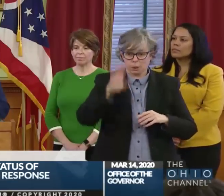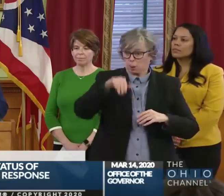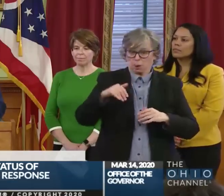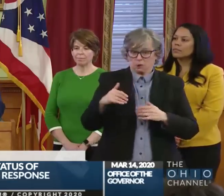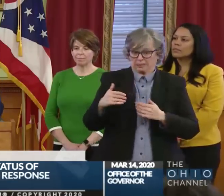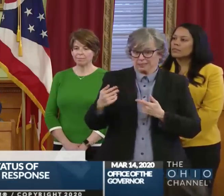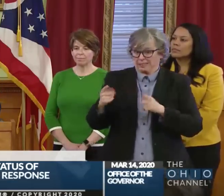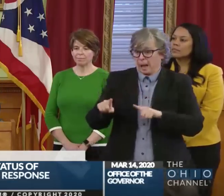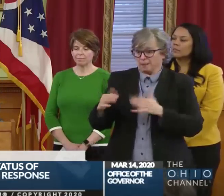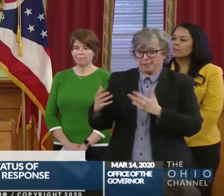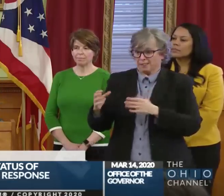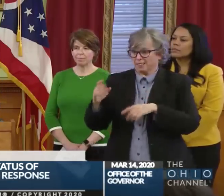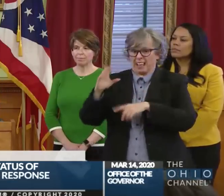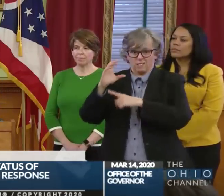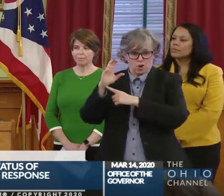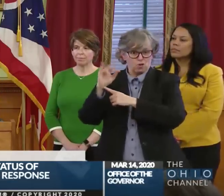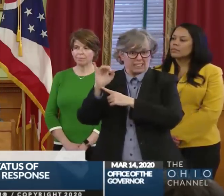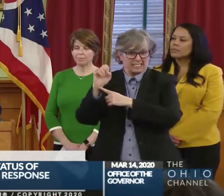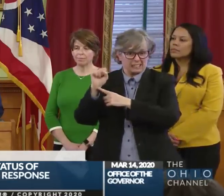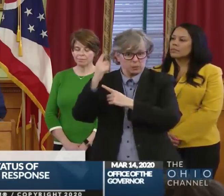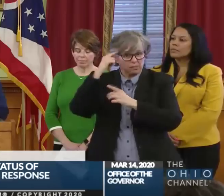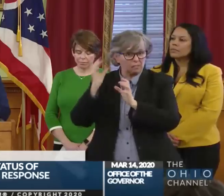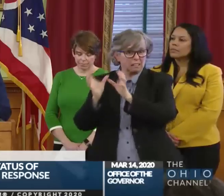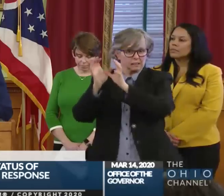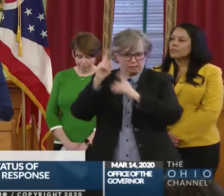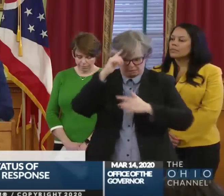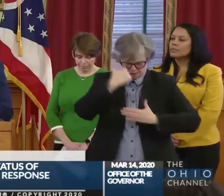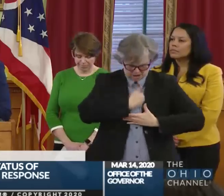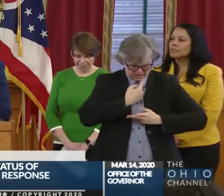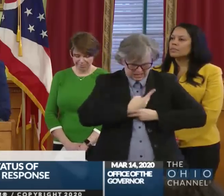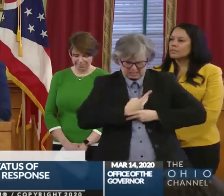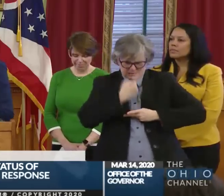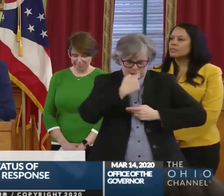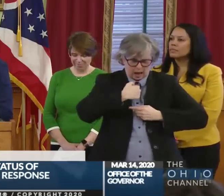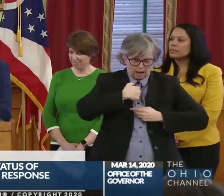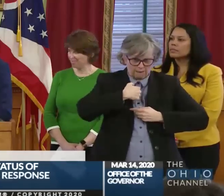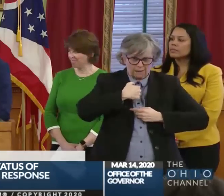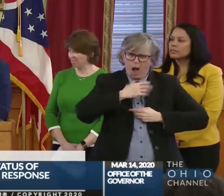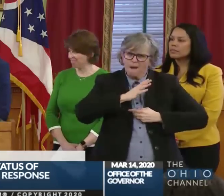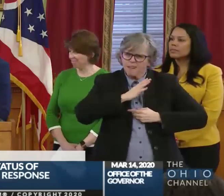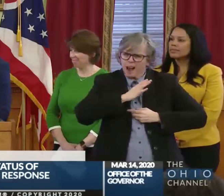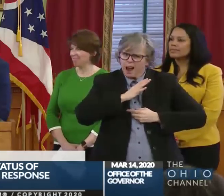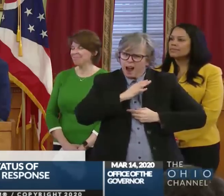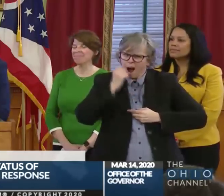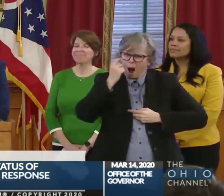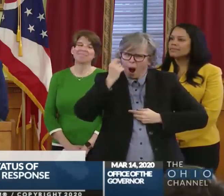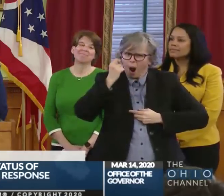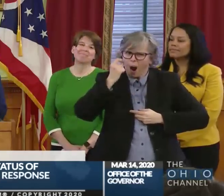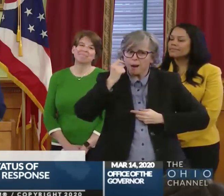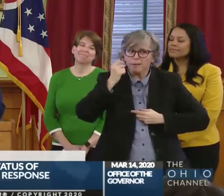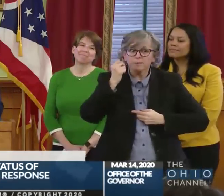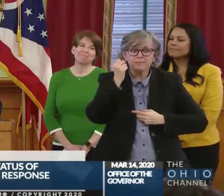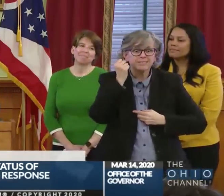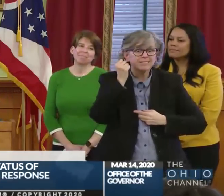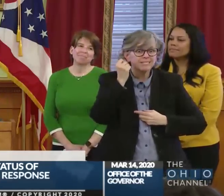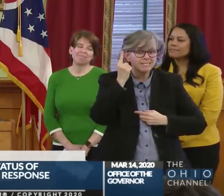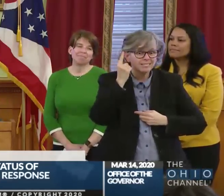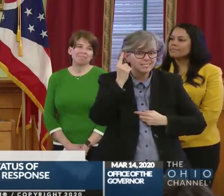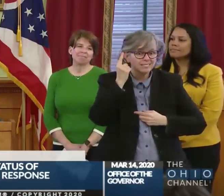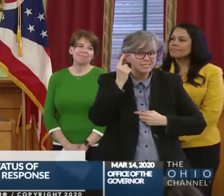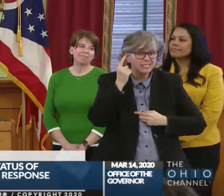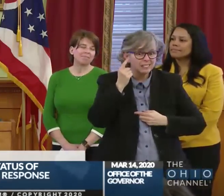So I say this, so if you've been hoarding things, if you have been to the shopping, to the